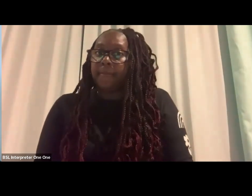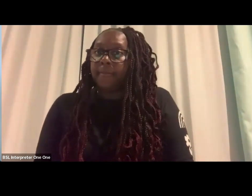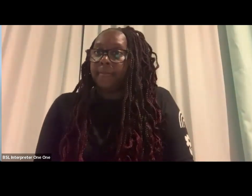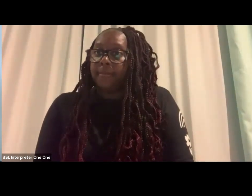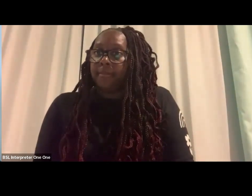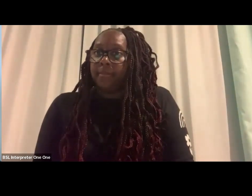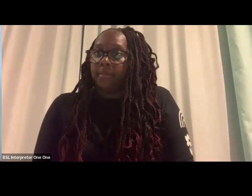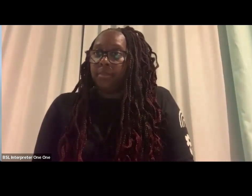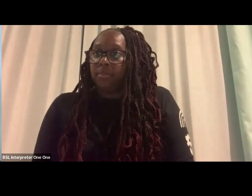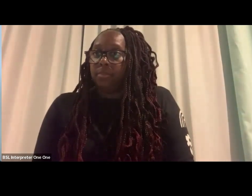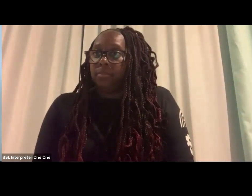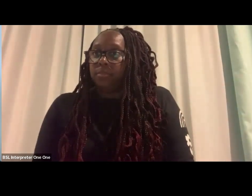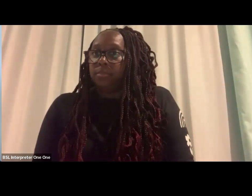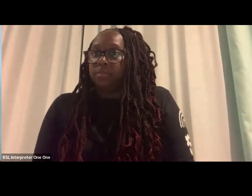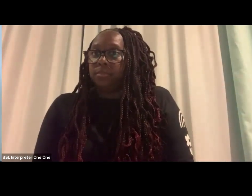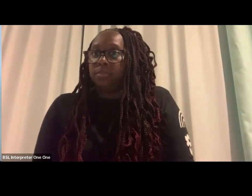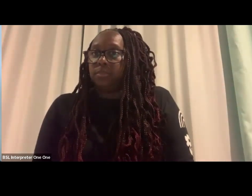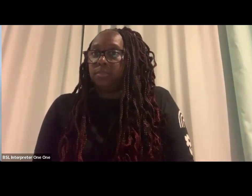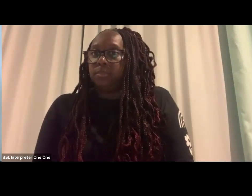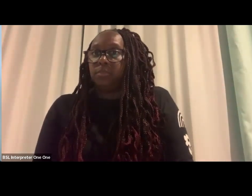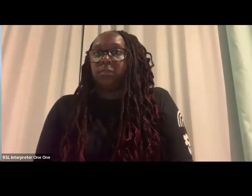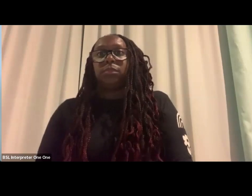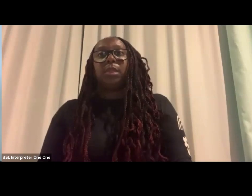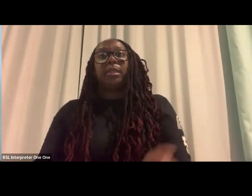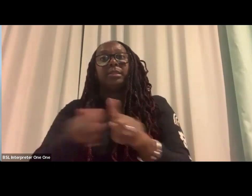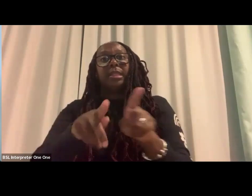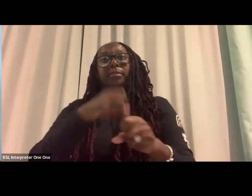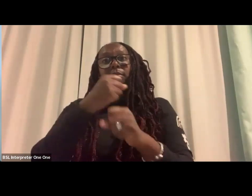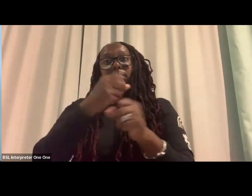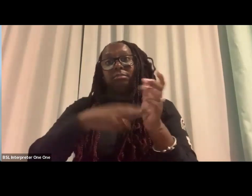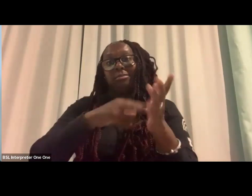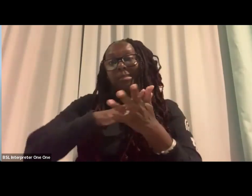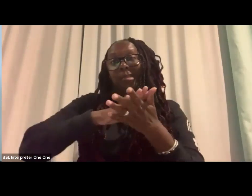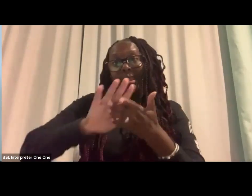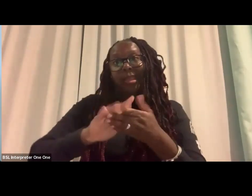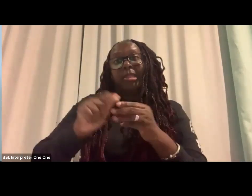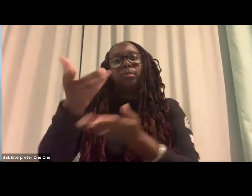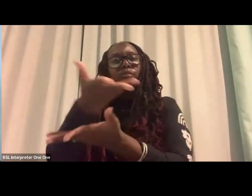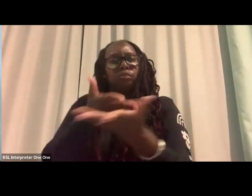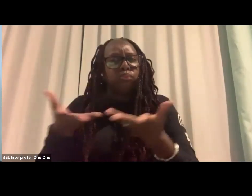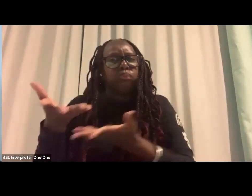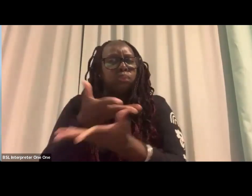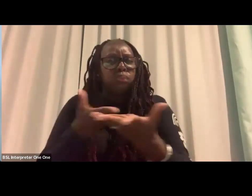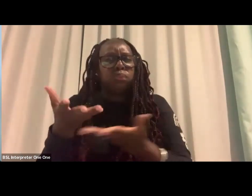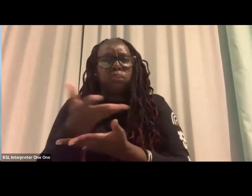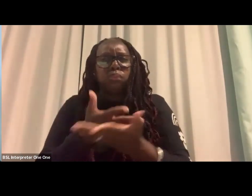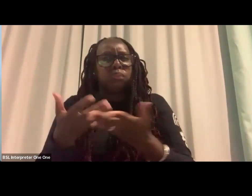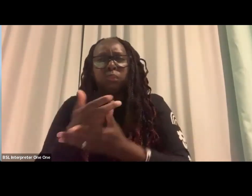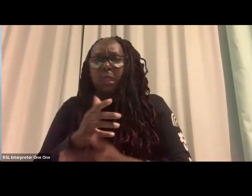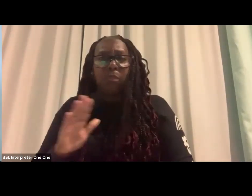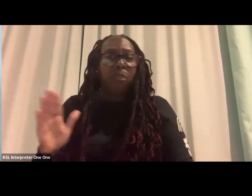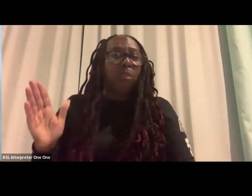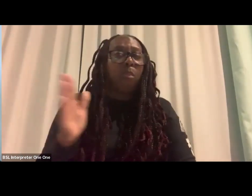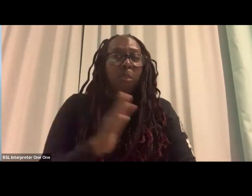GNH department, and to discuss discuss the relevant, and also to discuss all these